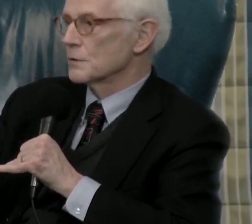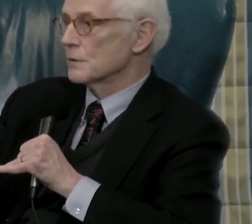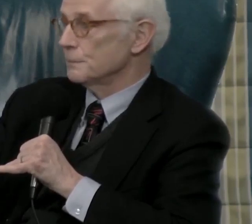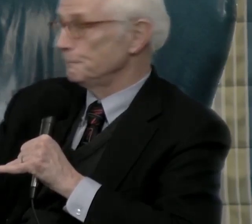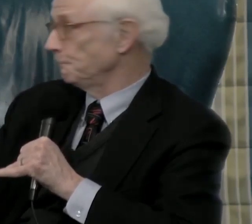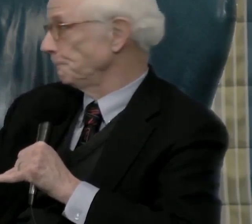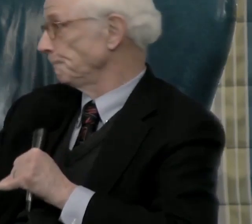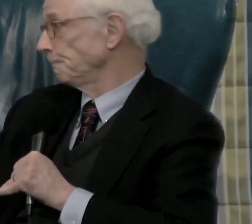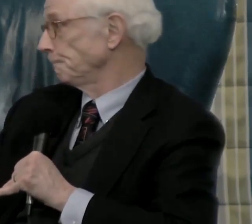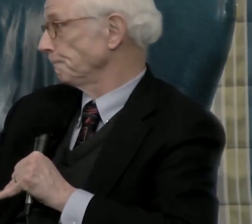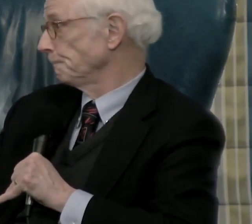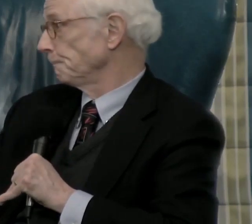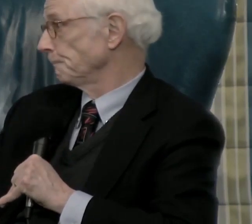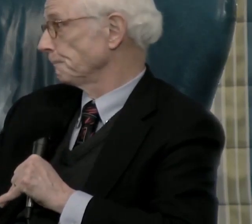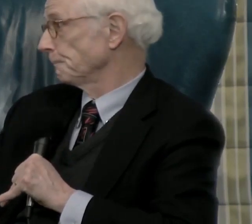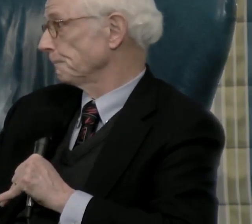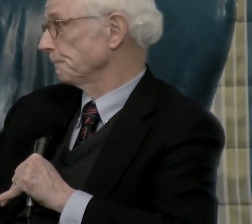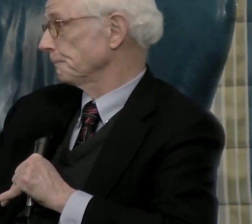going to be losers.